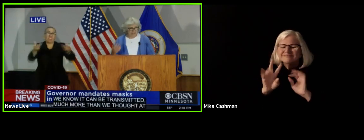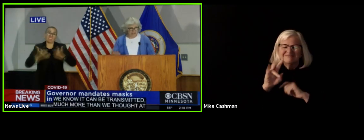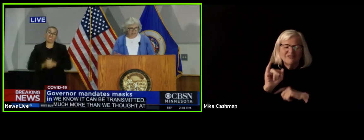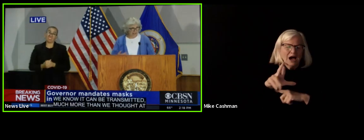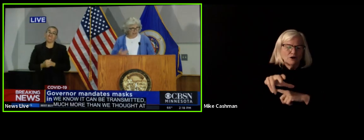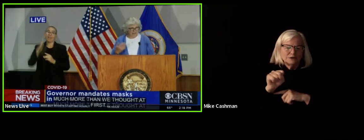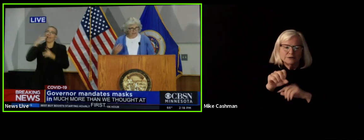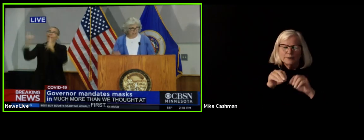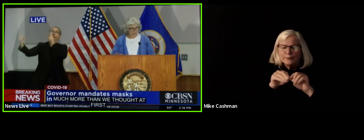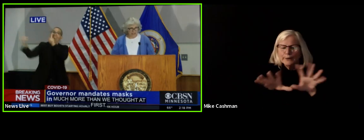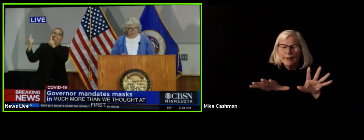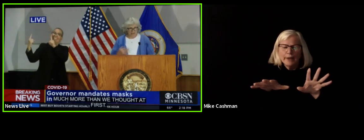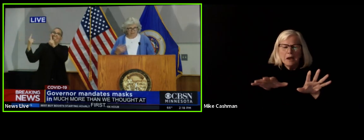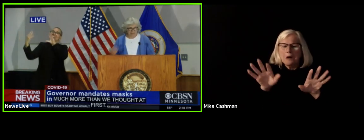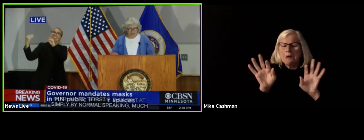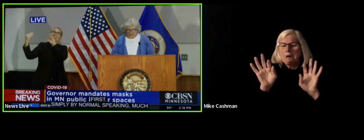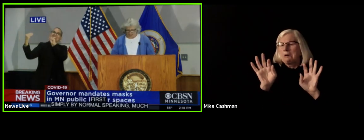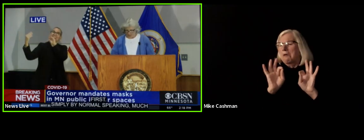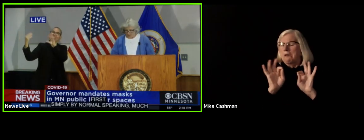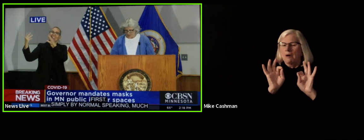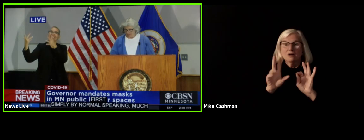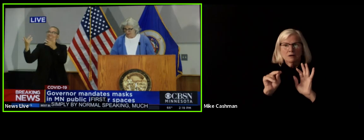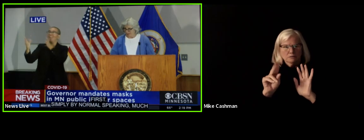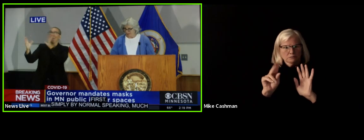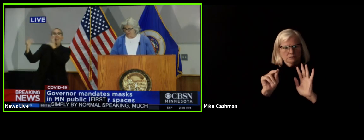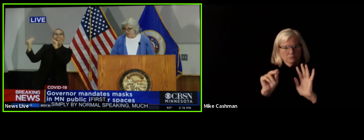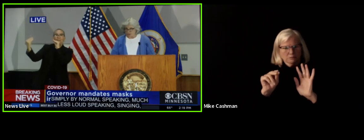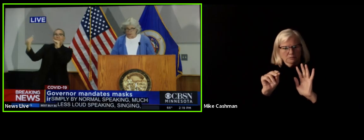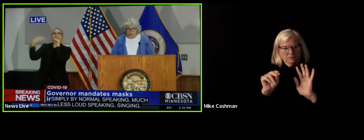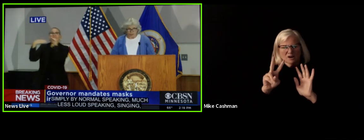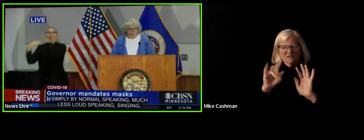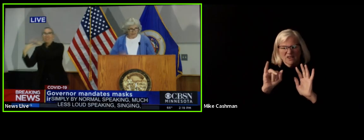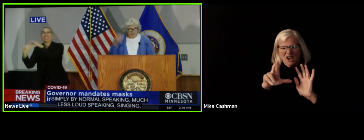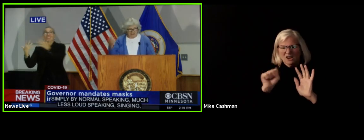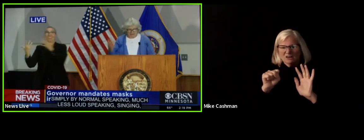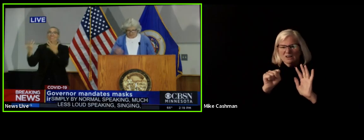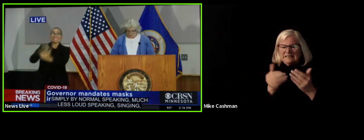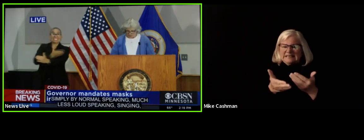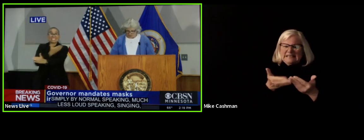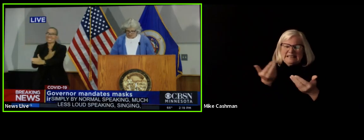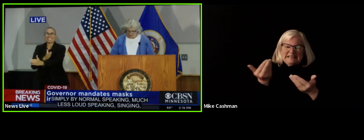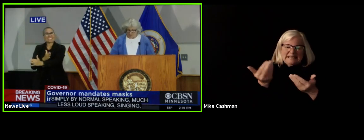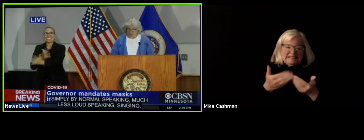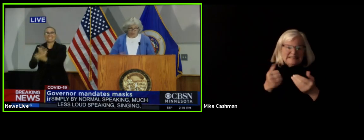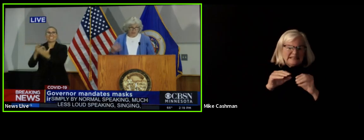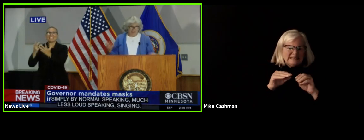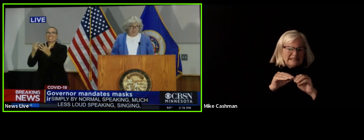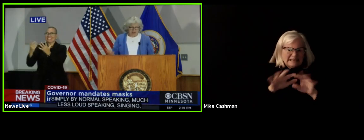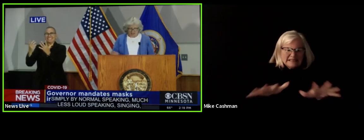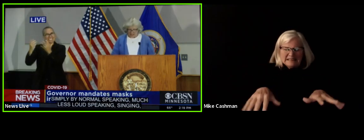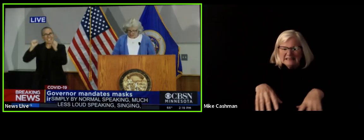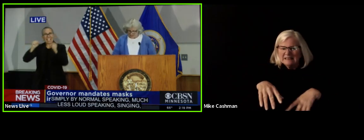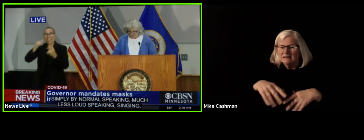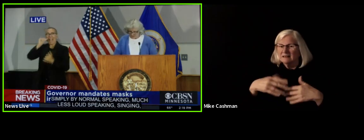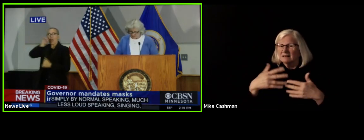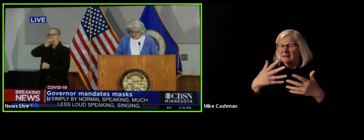speaking, singing, chanting, partying, the things you do when there's a lot of noise in the atmosphere or when it's part of